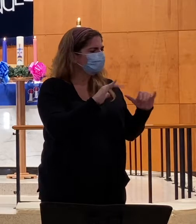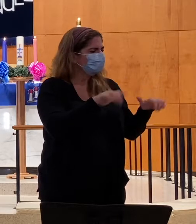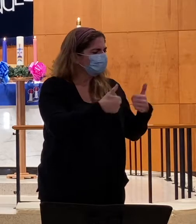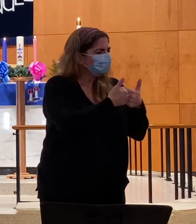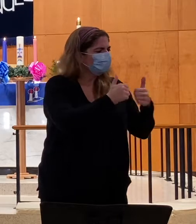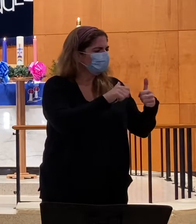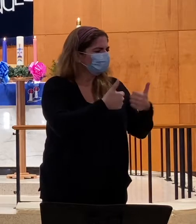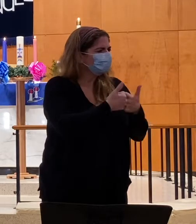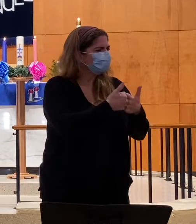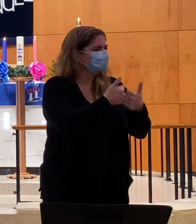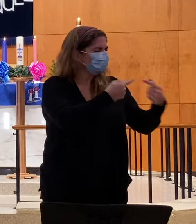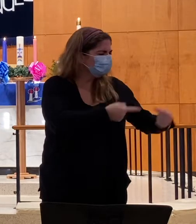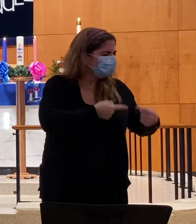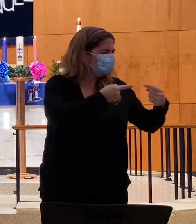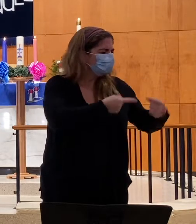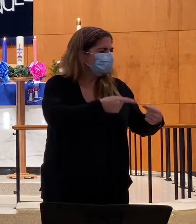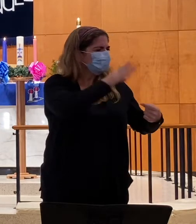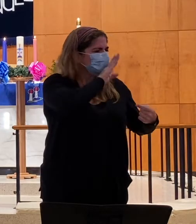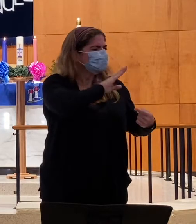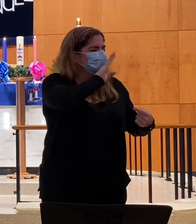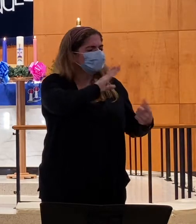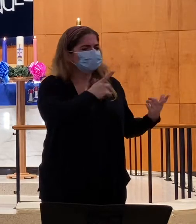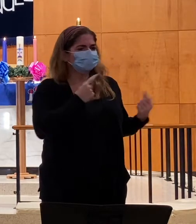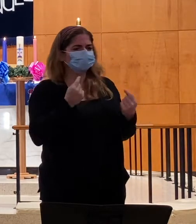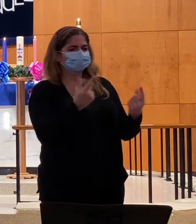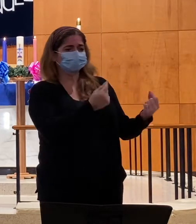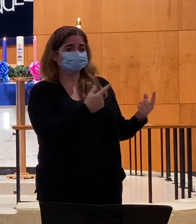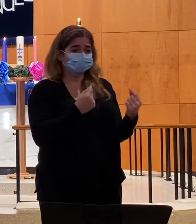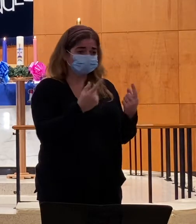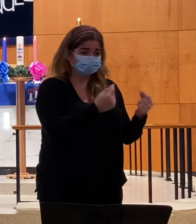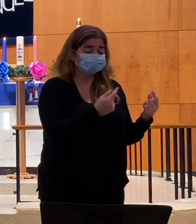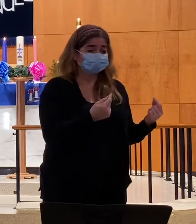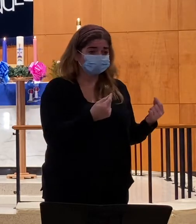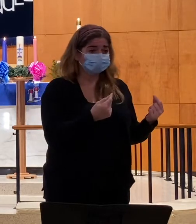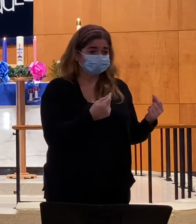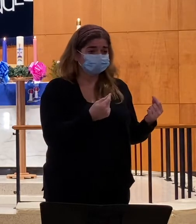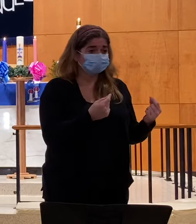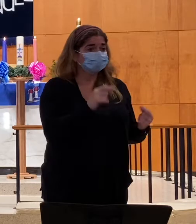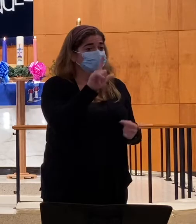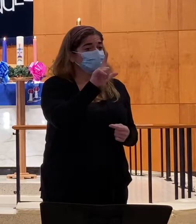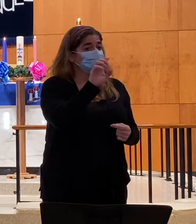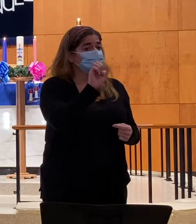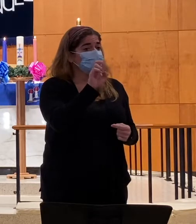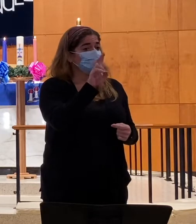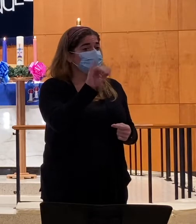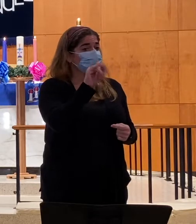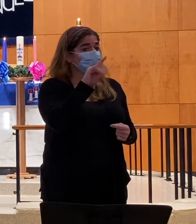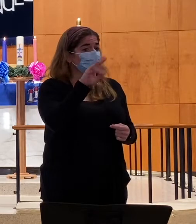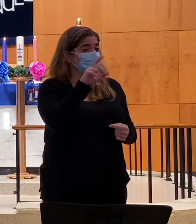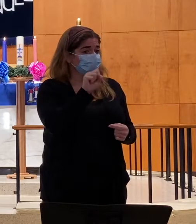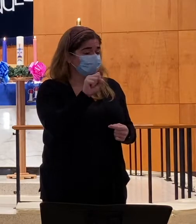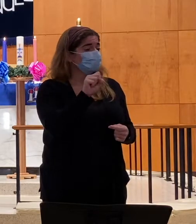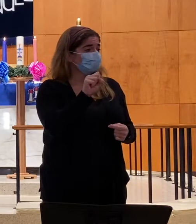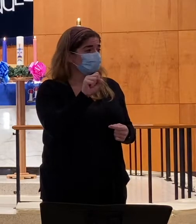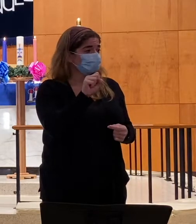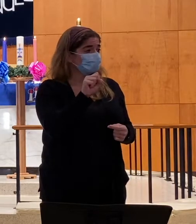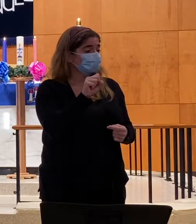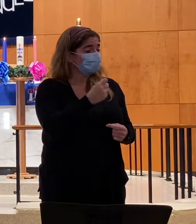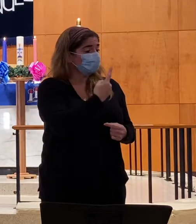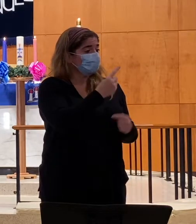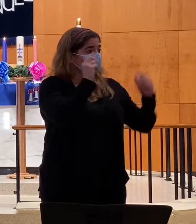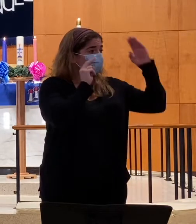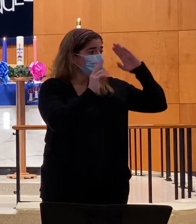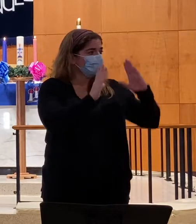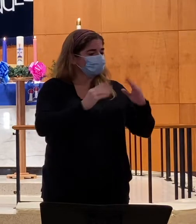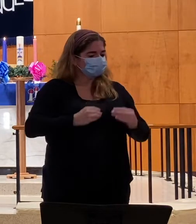oppression. In the language of the Jubilee year described in Leviticus 25, the prophet, moved by the Spirit